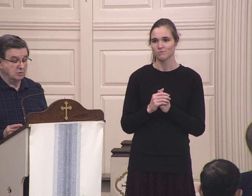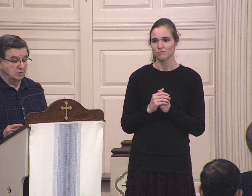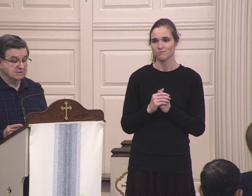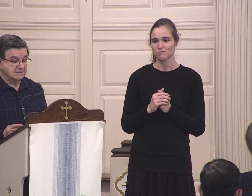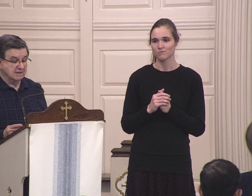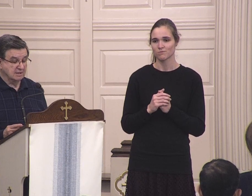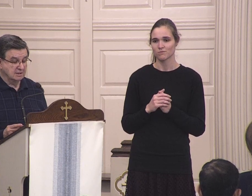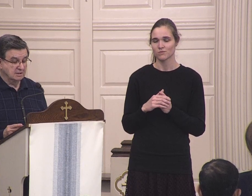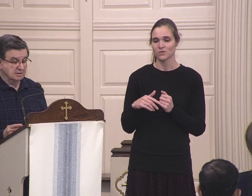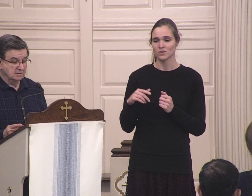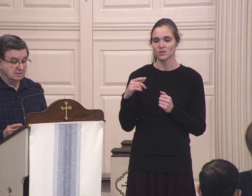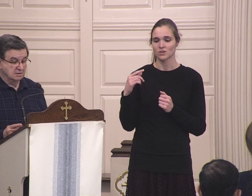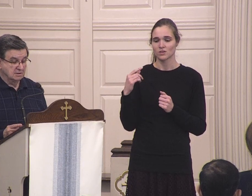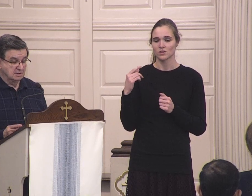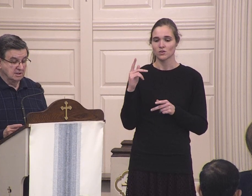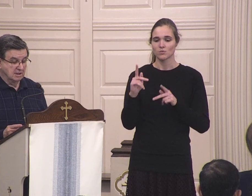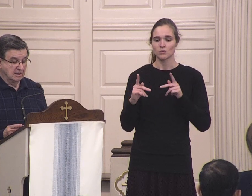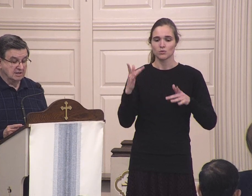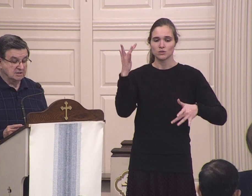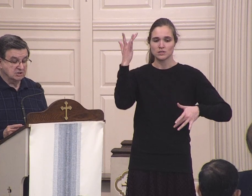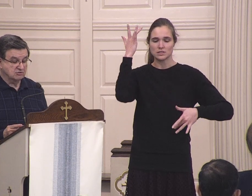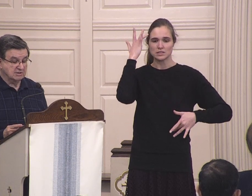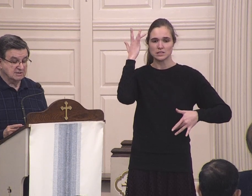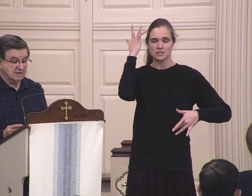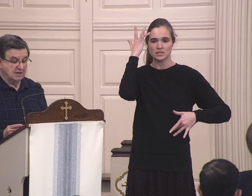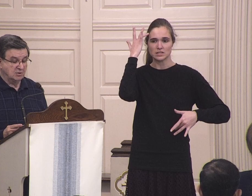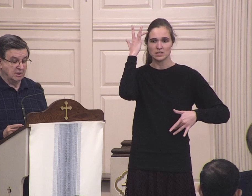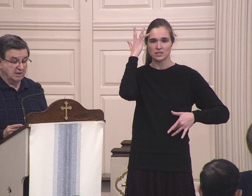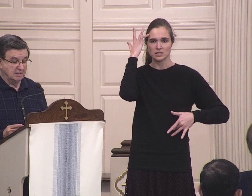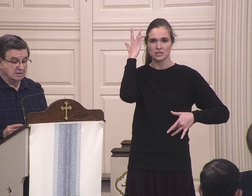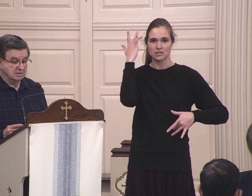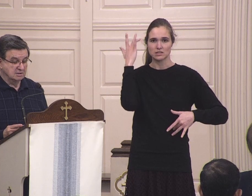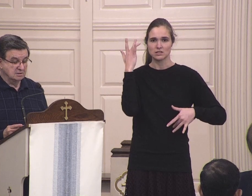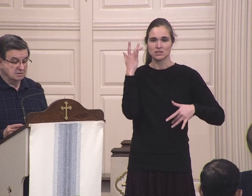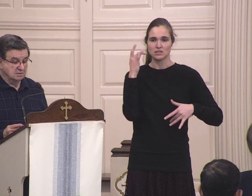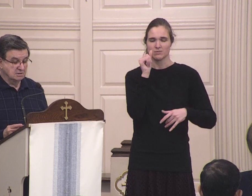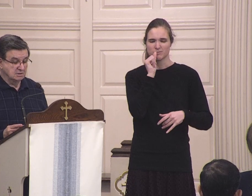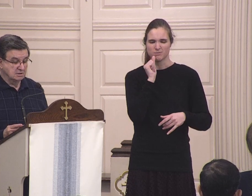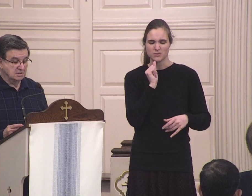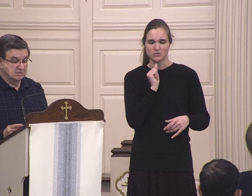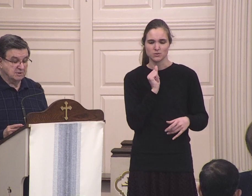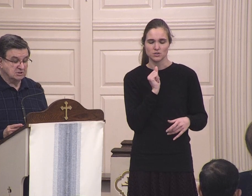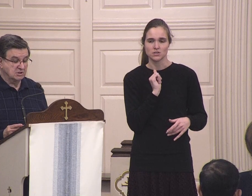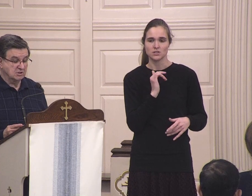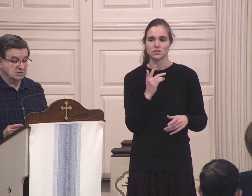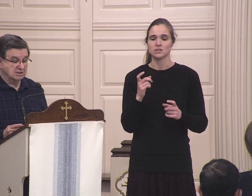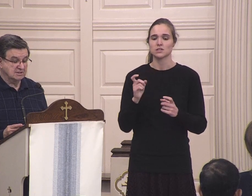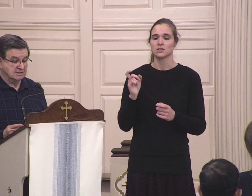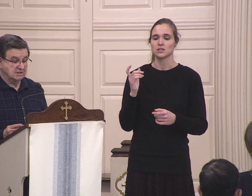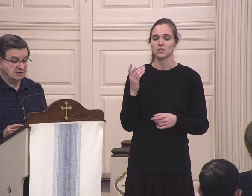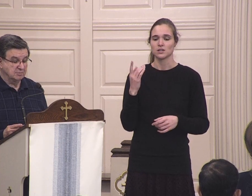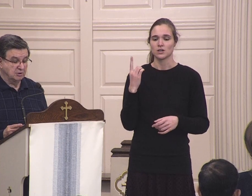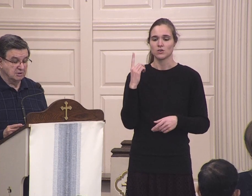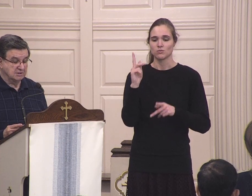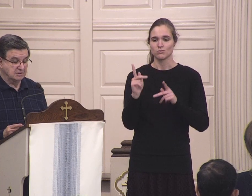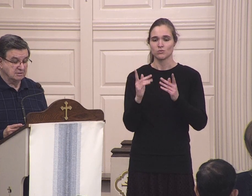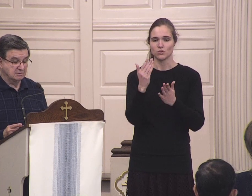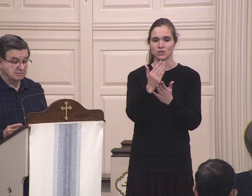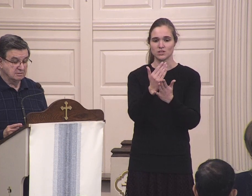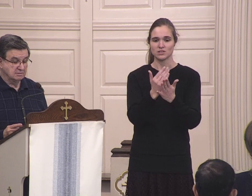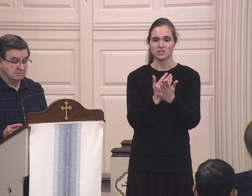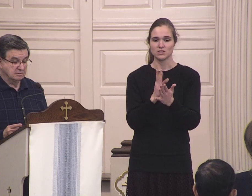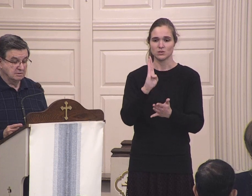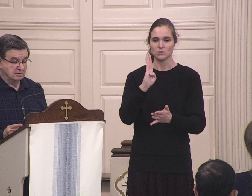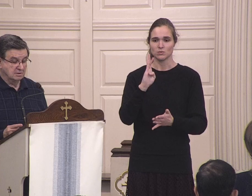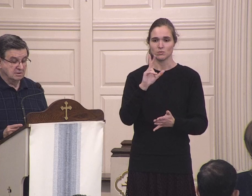For all who are sick and in distress in any way, especially those listed in the bulletin,